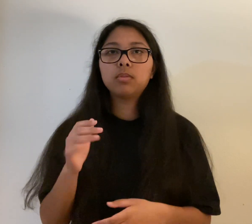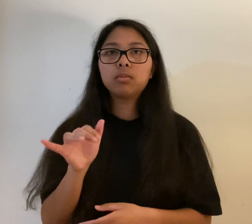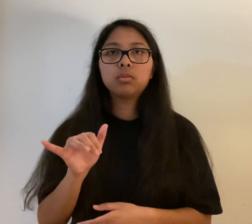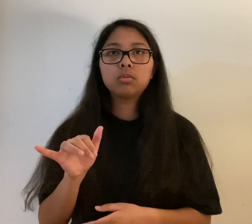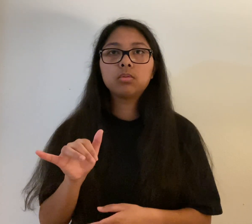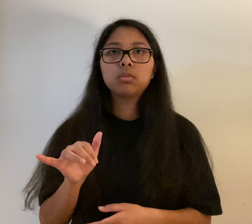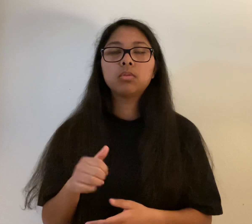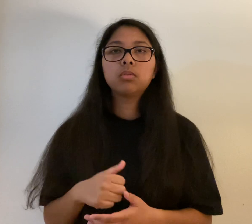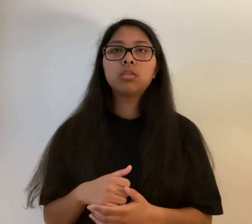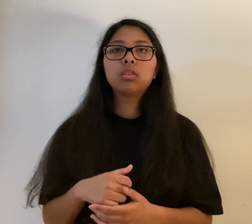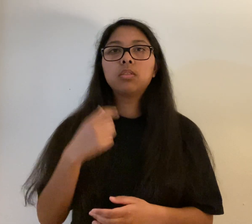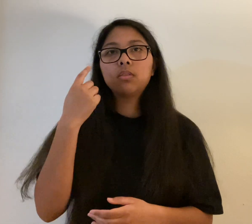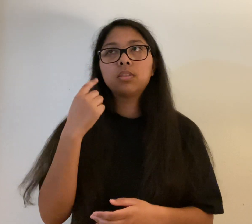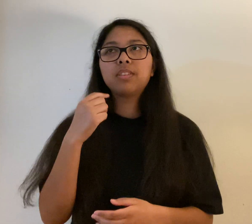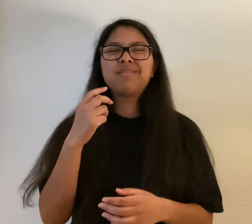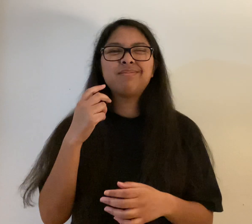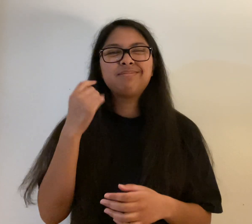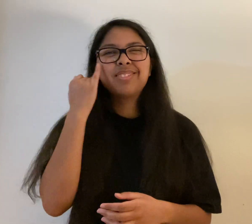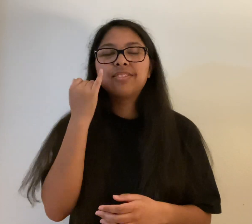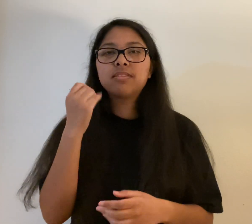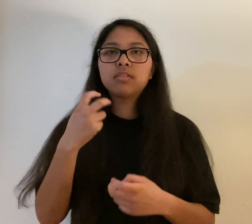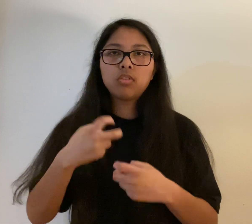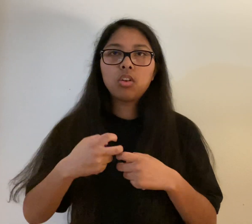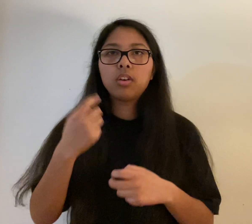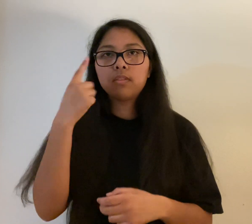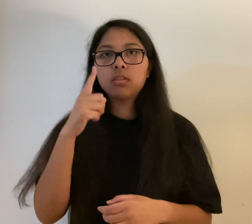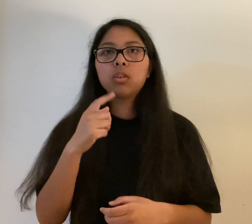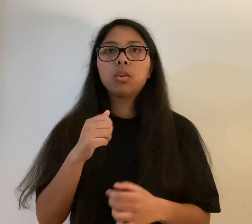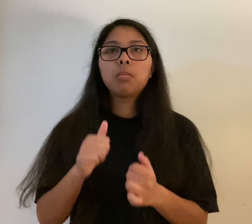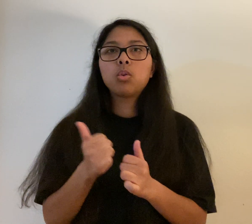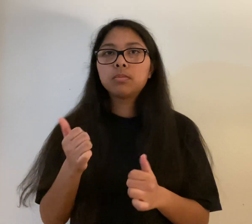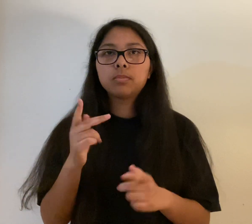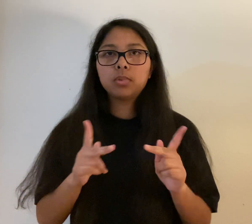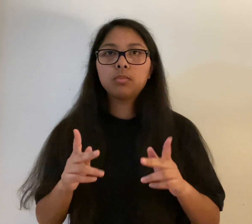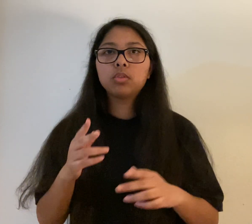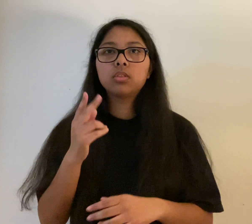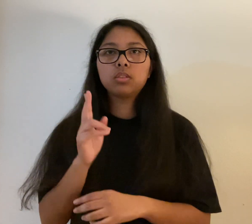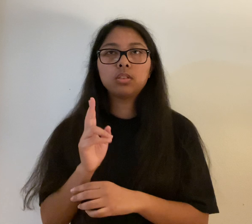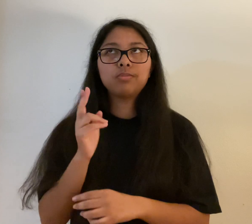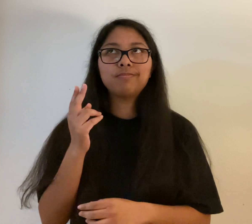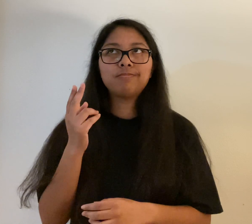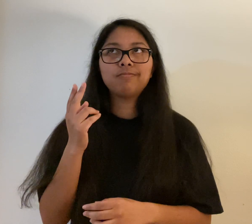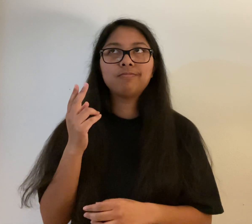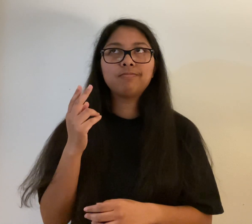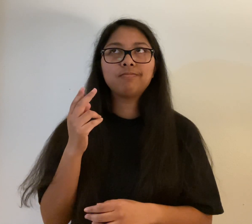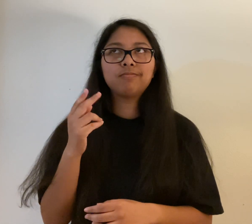The oral interpreter must be trained in clear, precise verbal articulation and in the use of